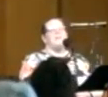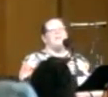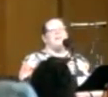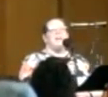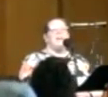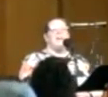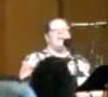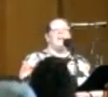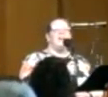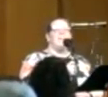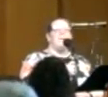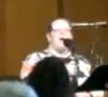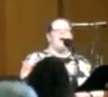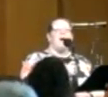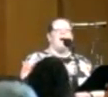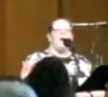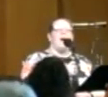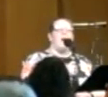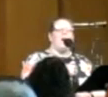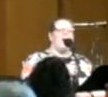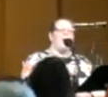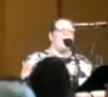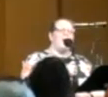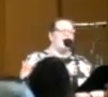I'm gonna keep on